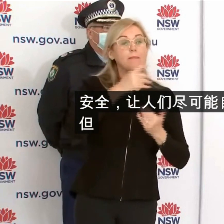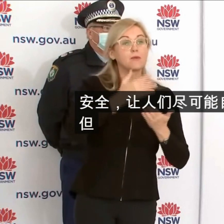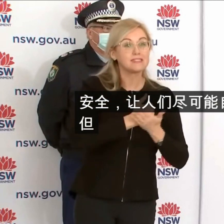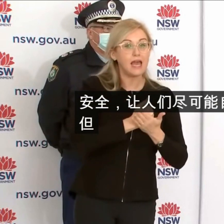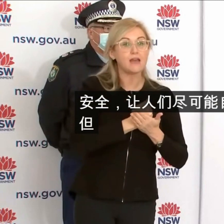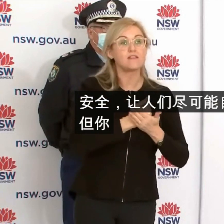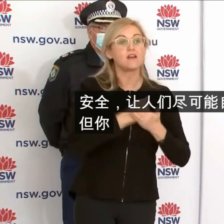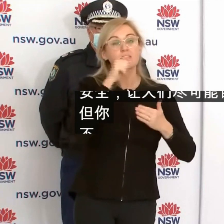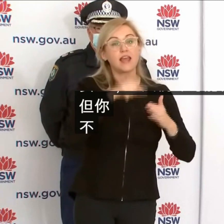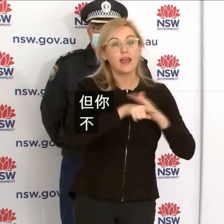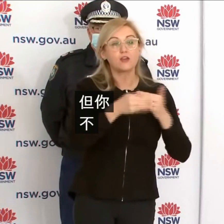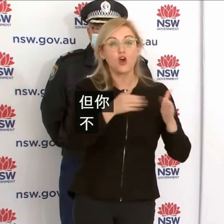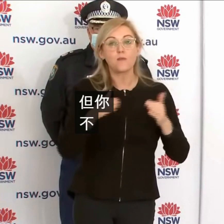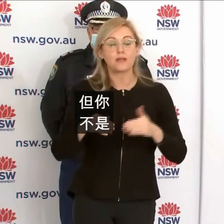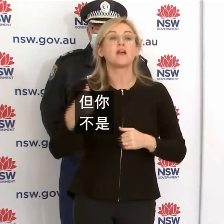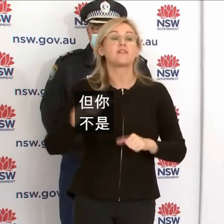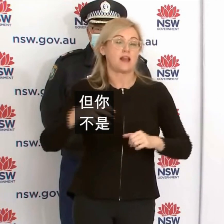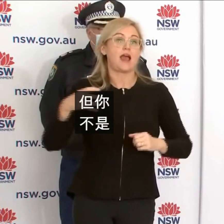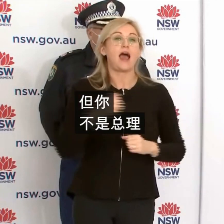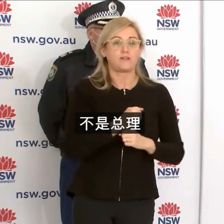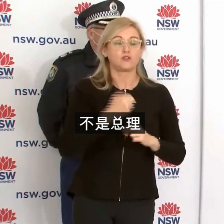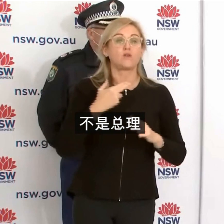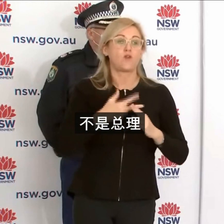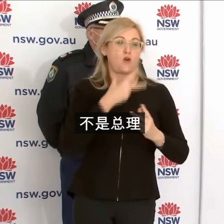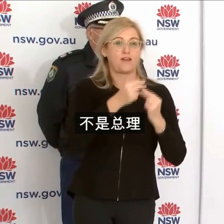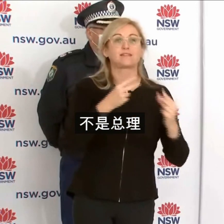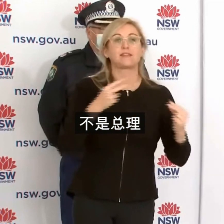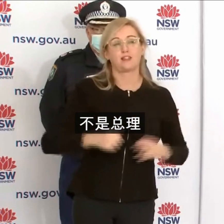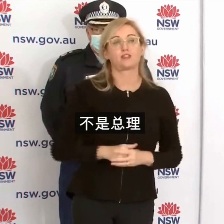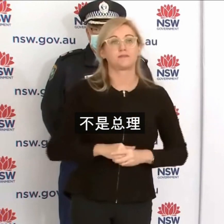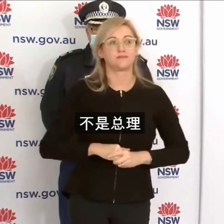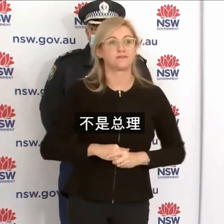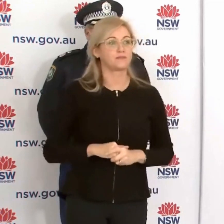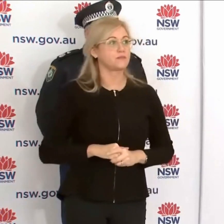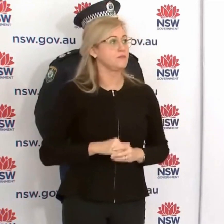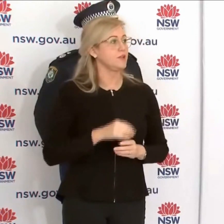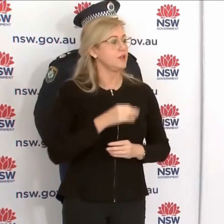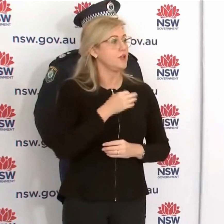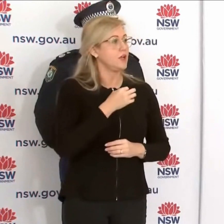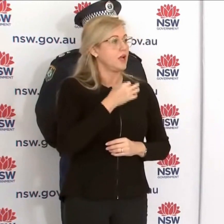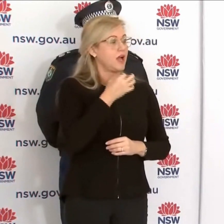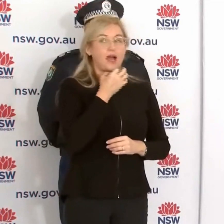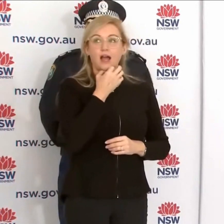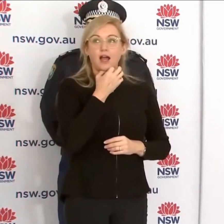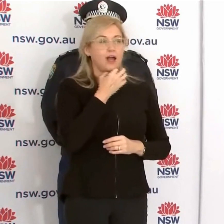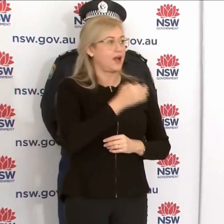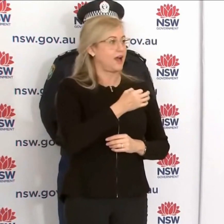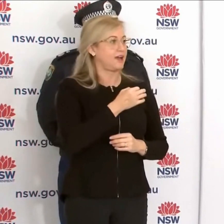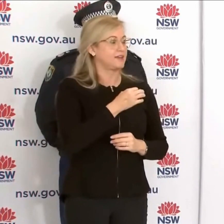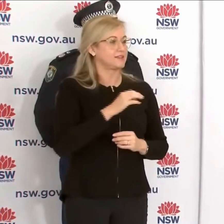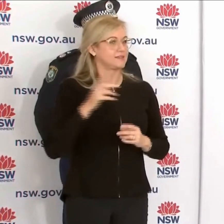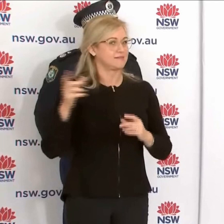as possible. But Premier, isn't it confusing for people? Premier, isn't Ursula. it confusing for people? Premier.